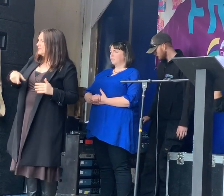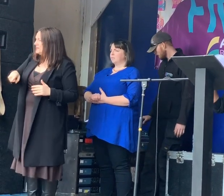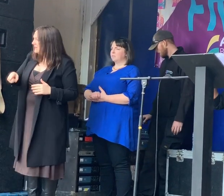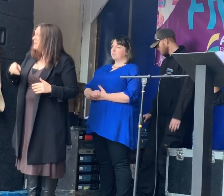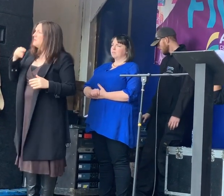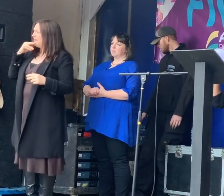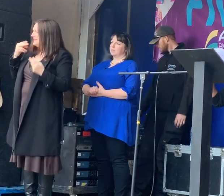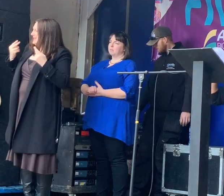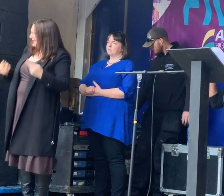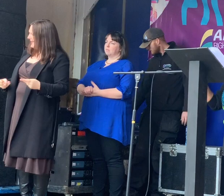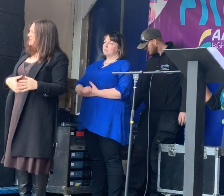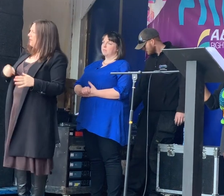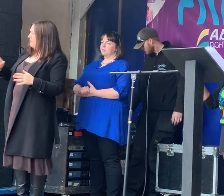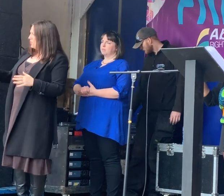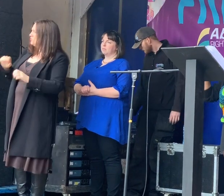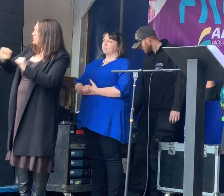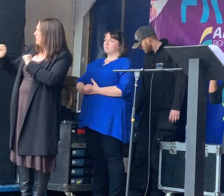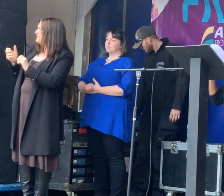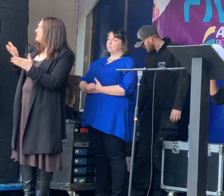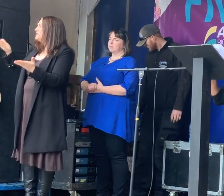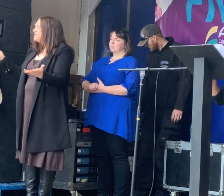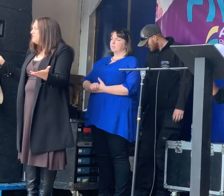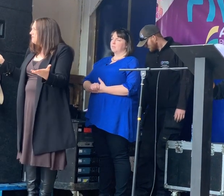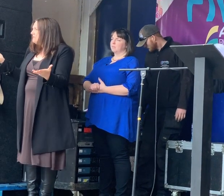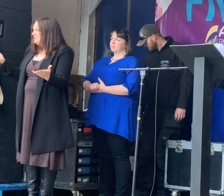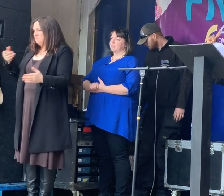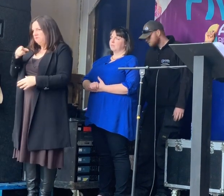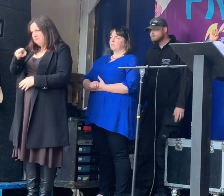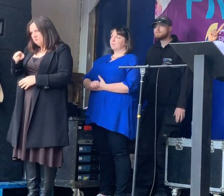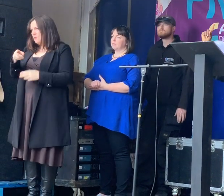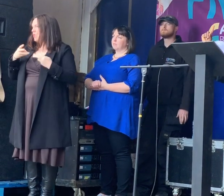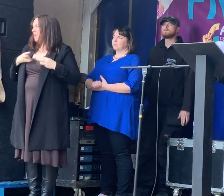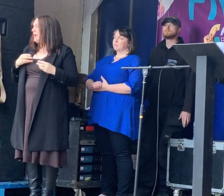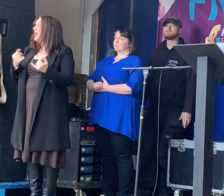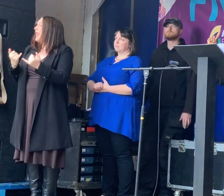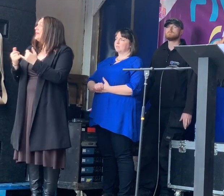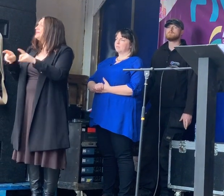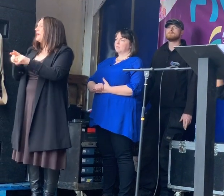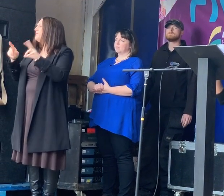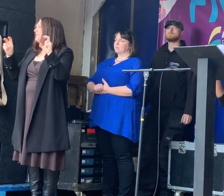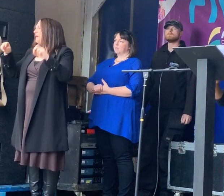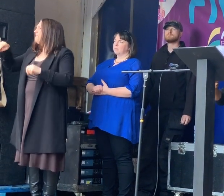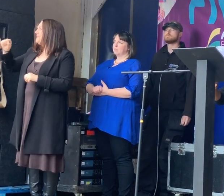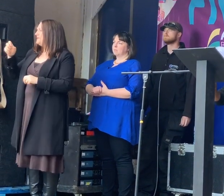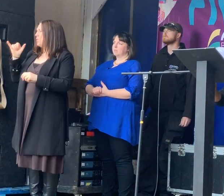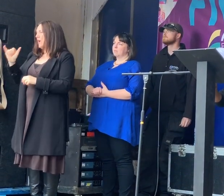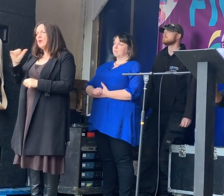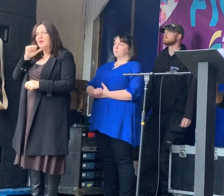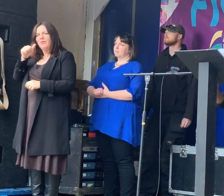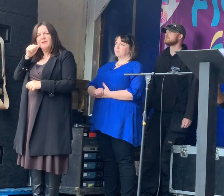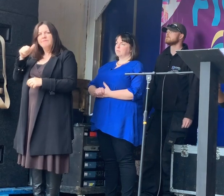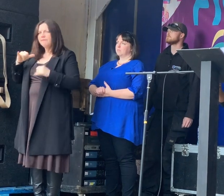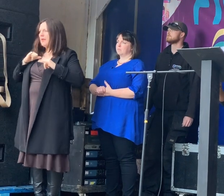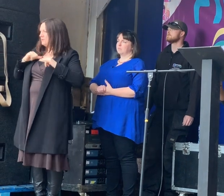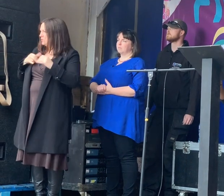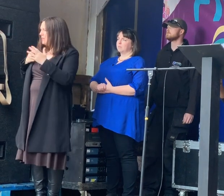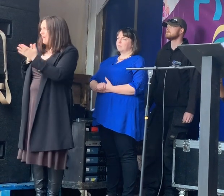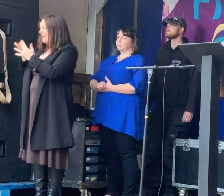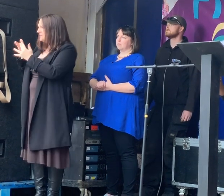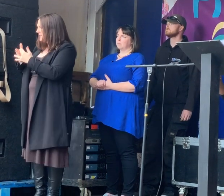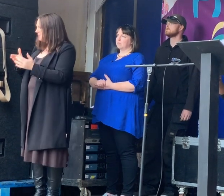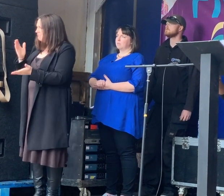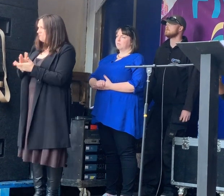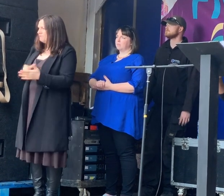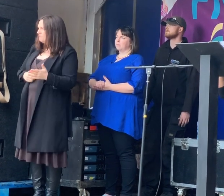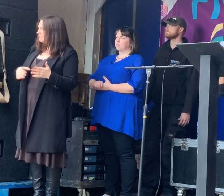and requires abortion services, she, like Miss Y, will not be able to access termination of